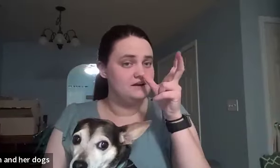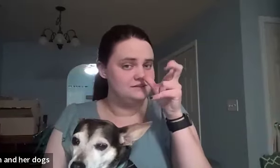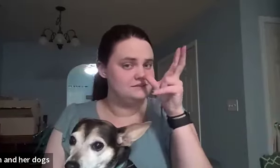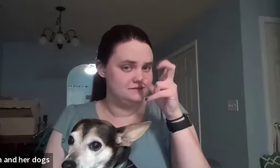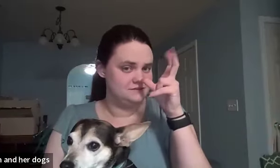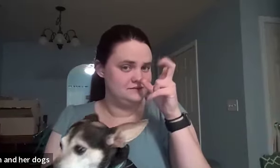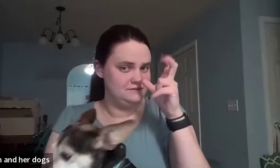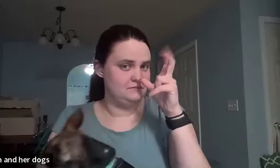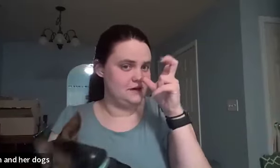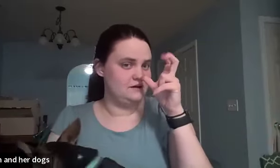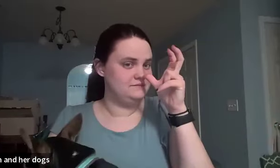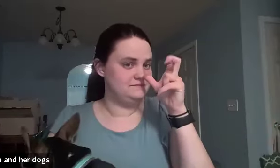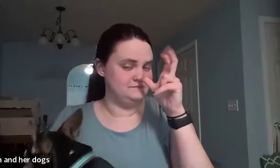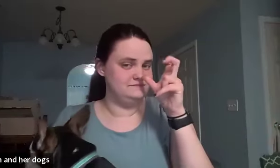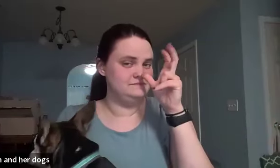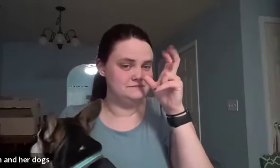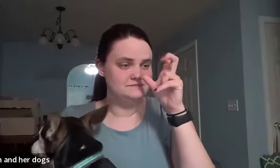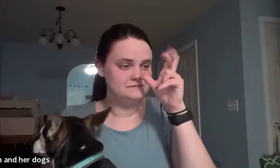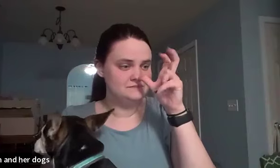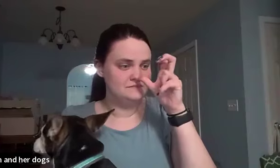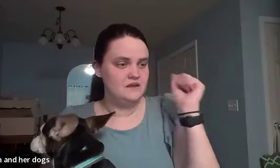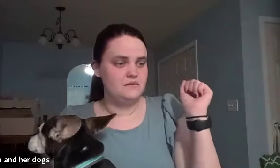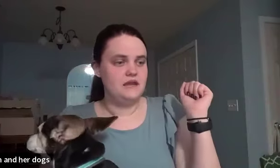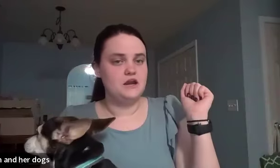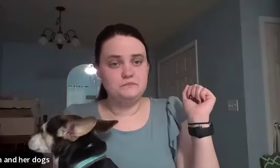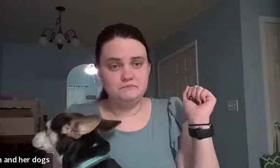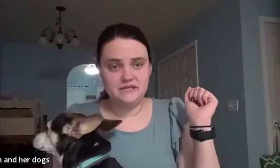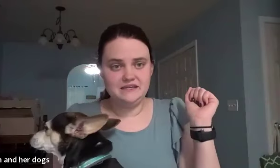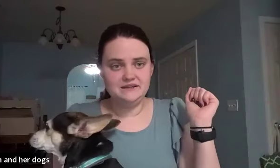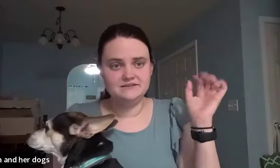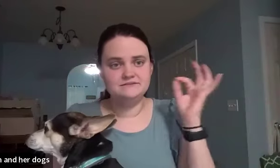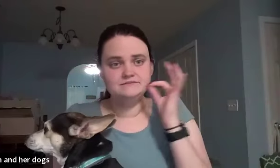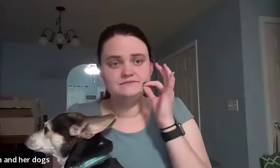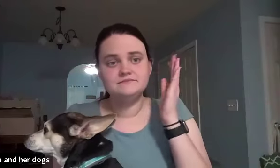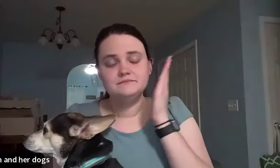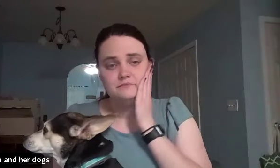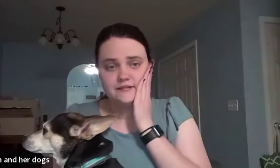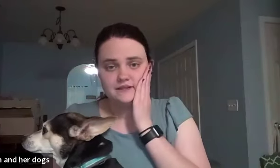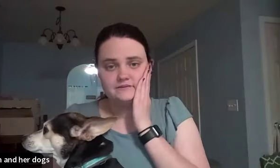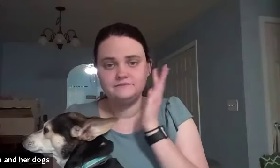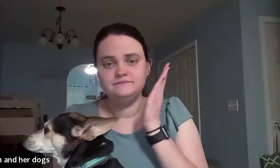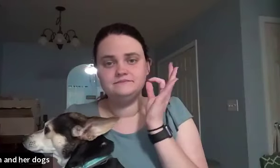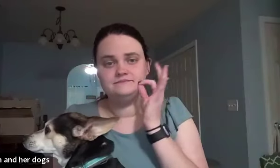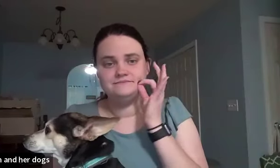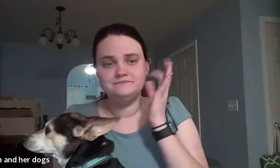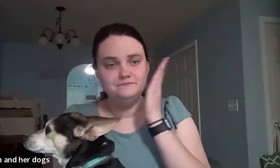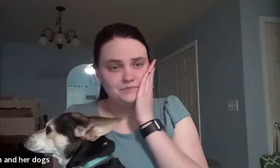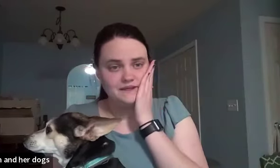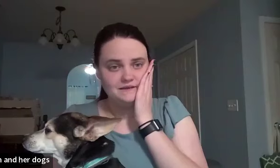bug, bug. Then we had our bee, bee,